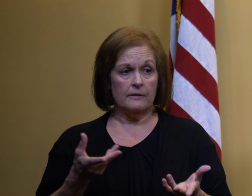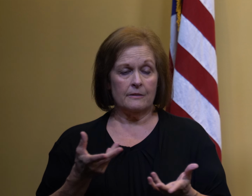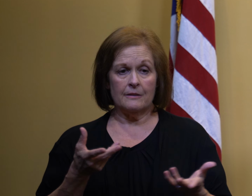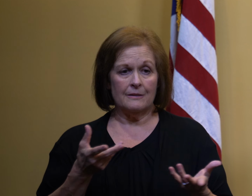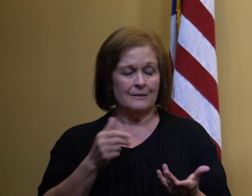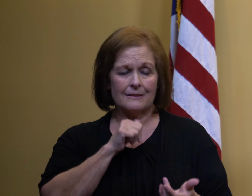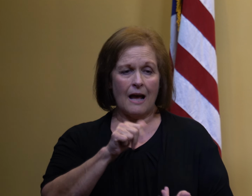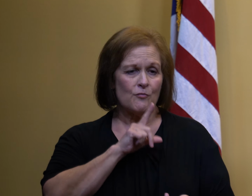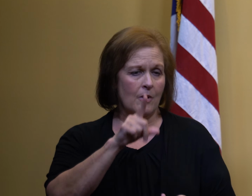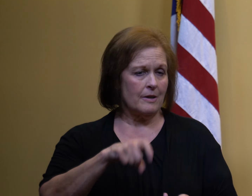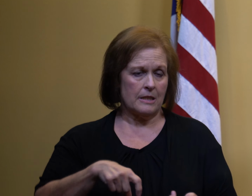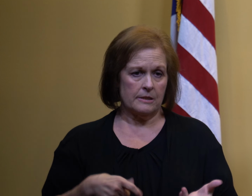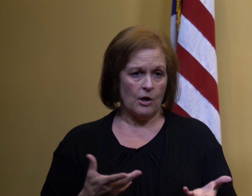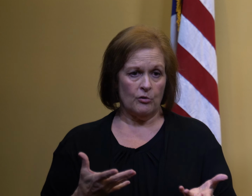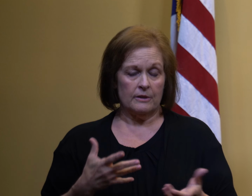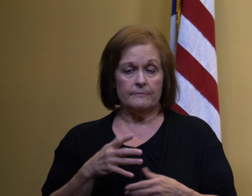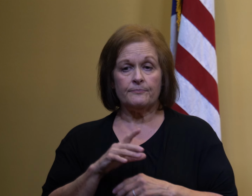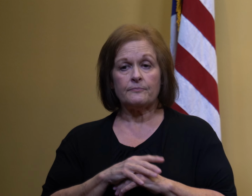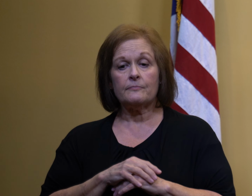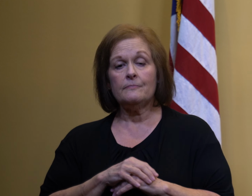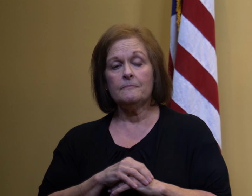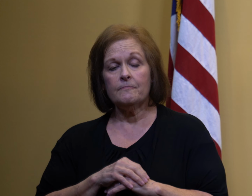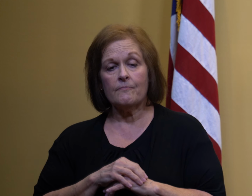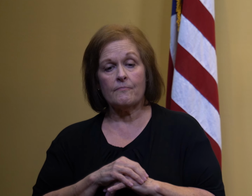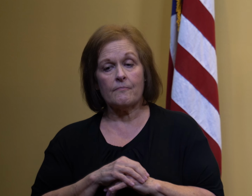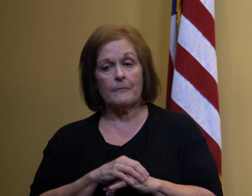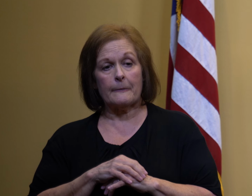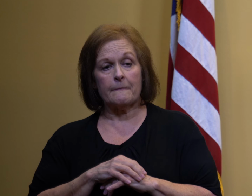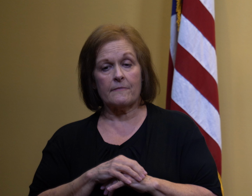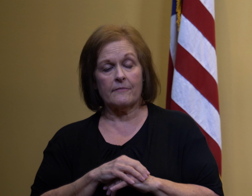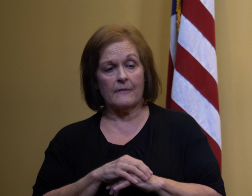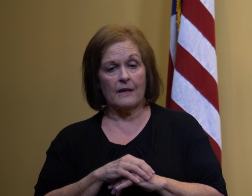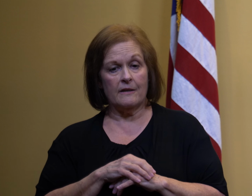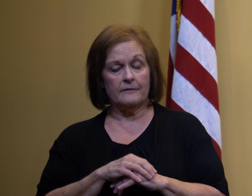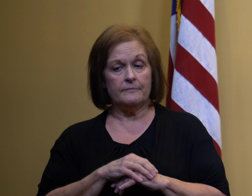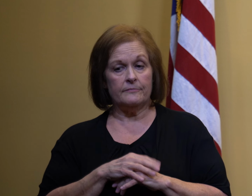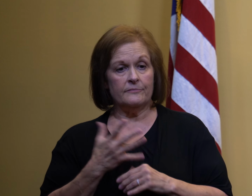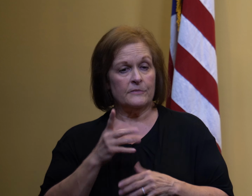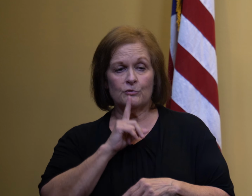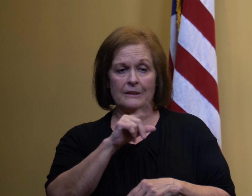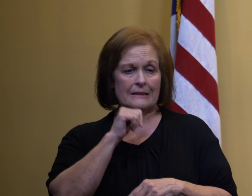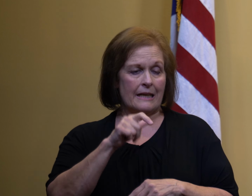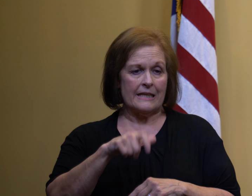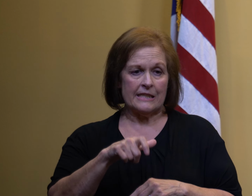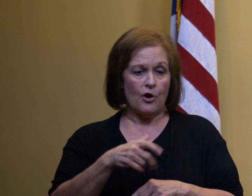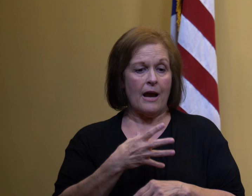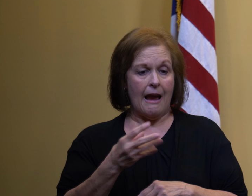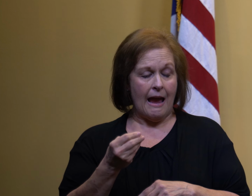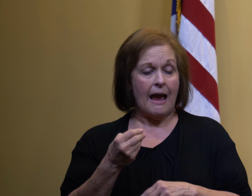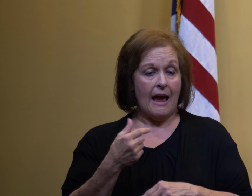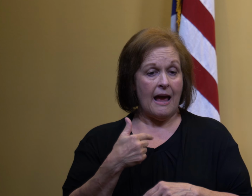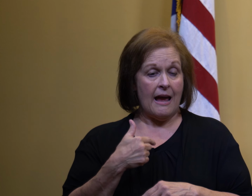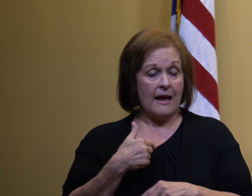it's unnecessary. You know, it really is. And so, and it's unnecessary, and I